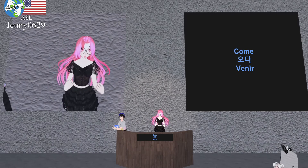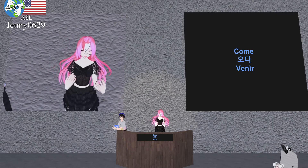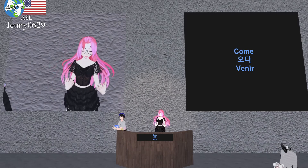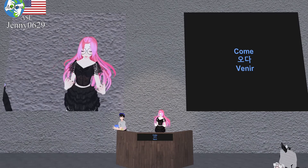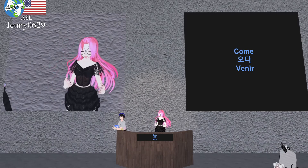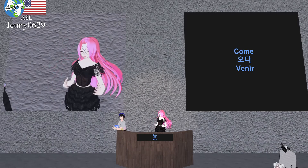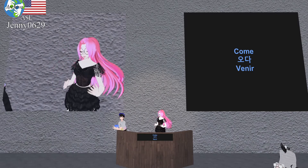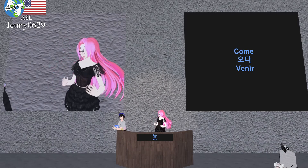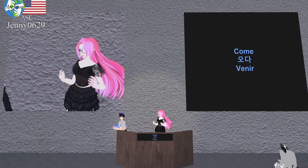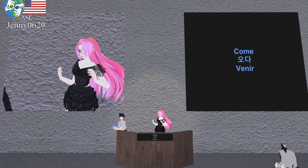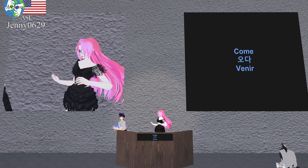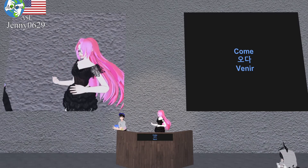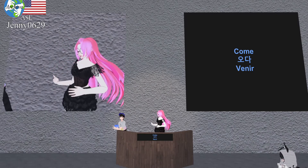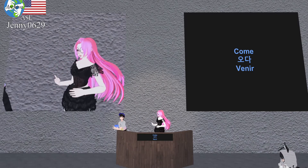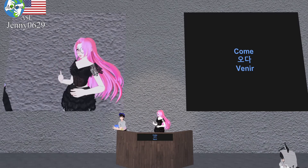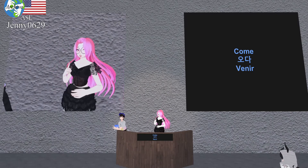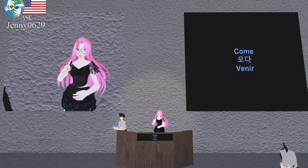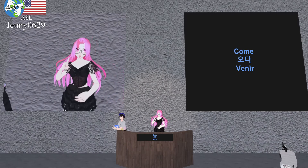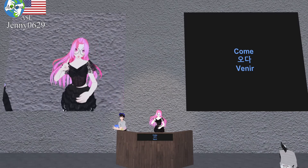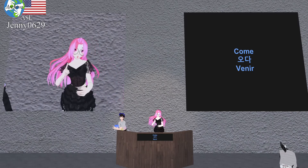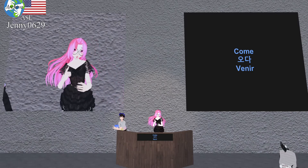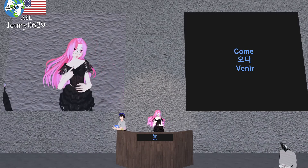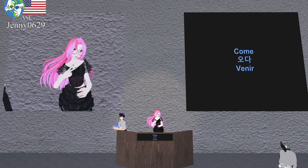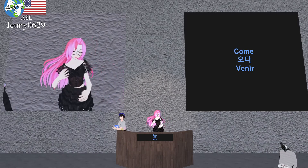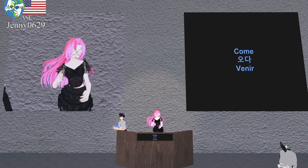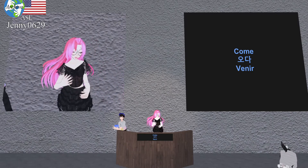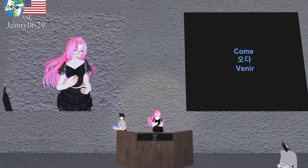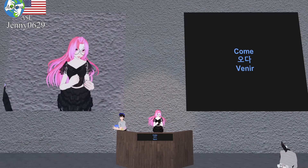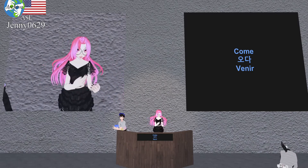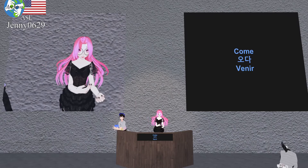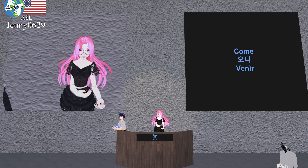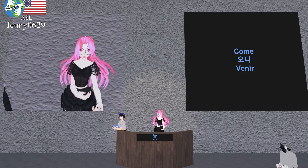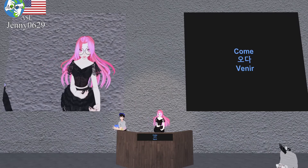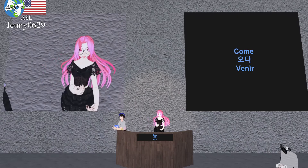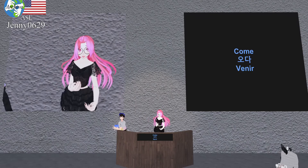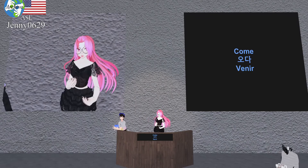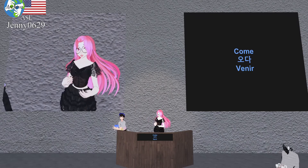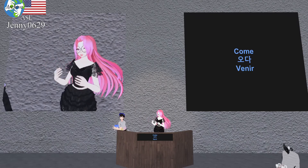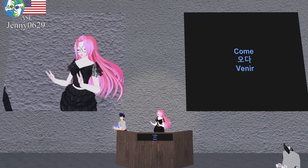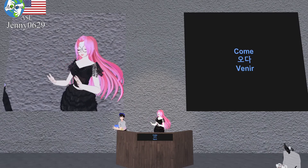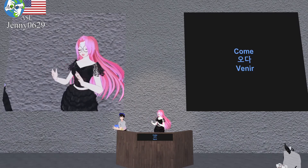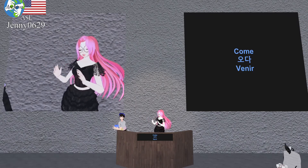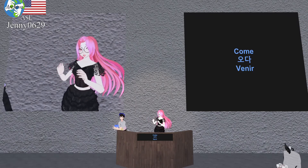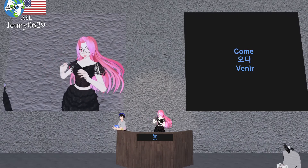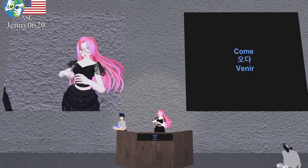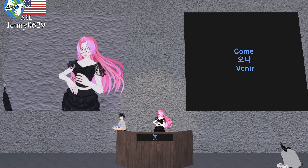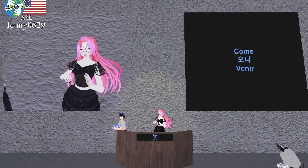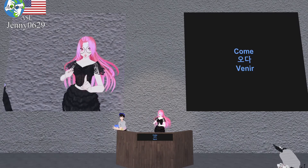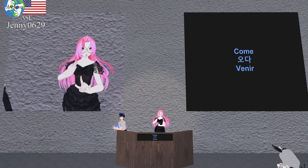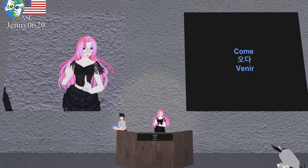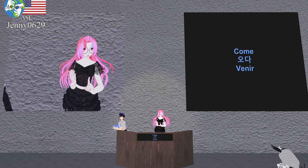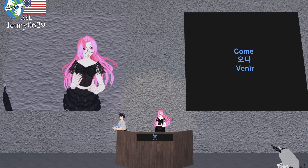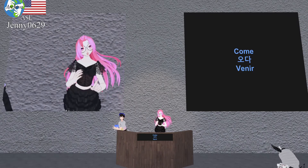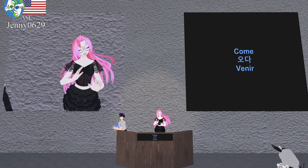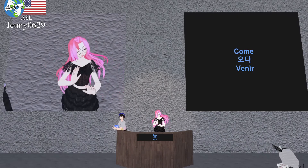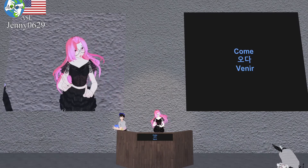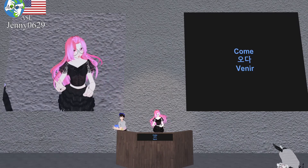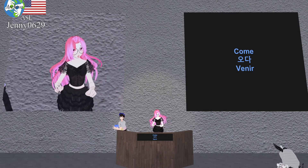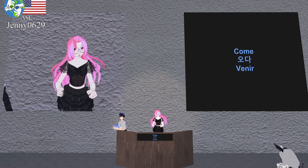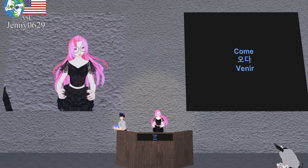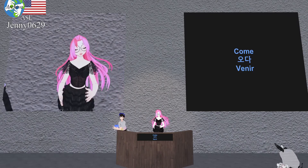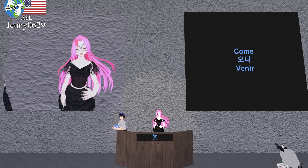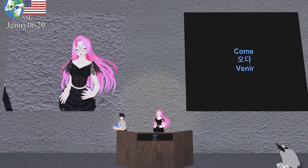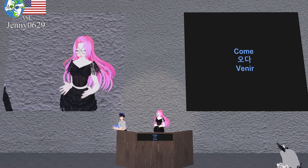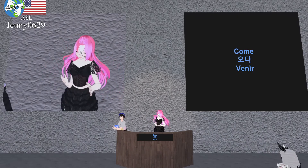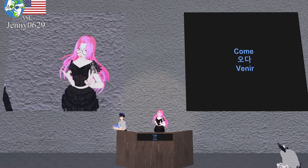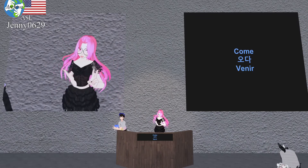and it's a way to express it. But the main important thing is that only deaf and hard of hearing people can give this to you because they're the people who are well versed in the